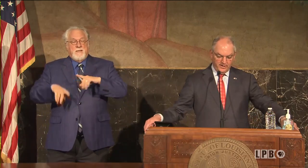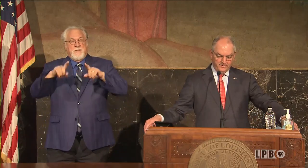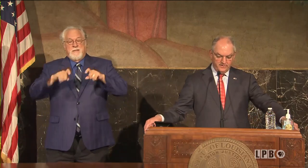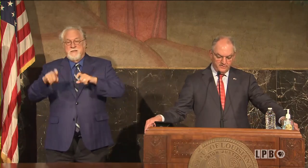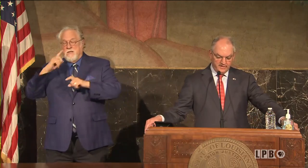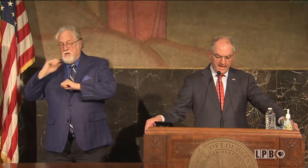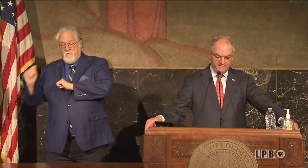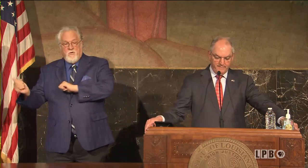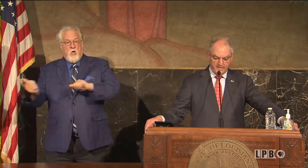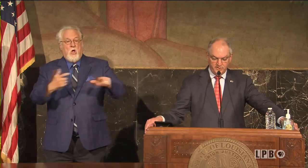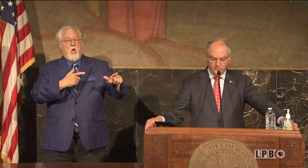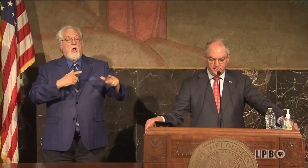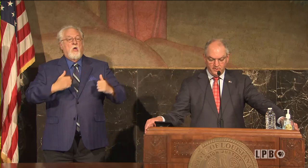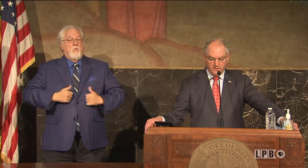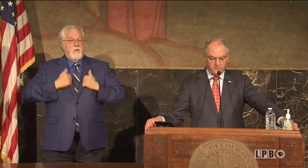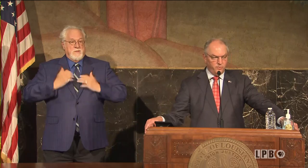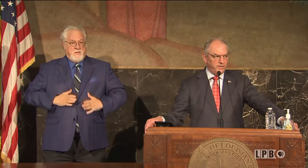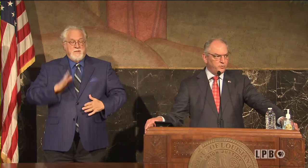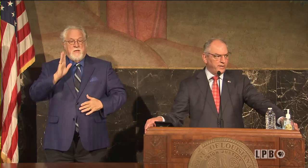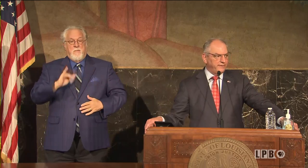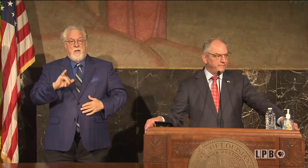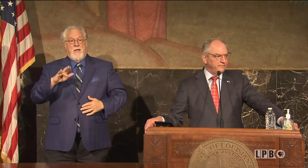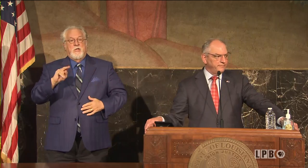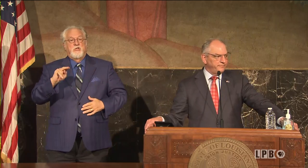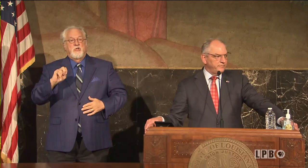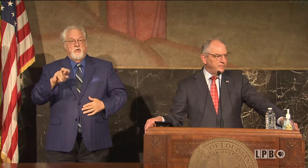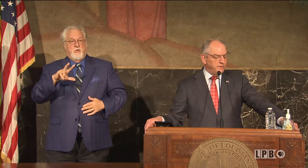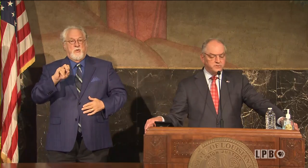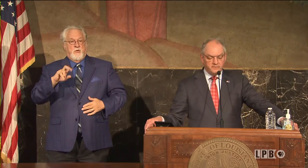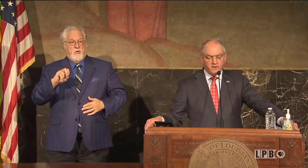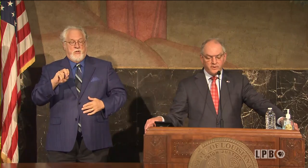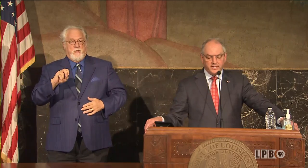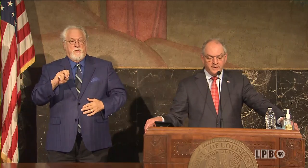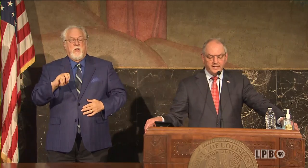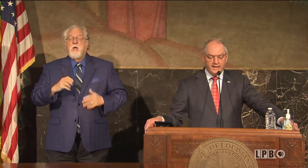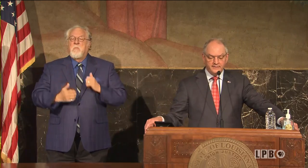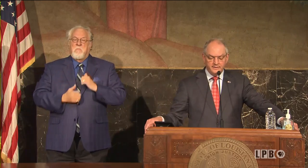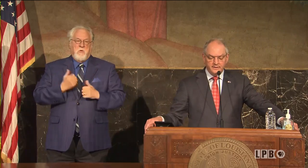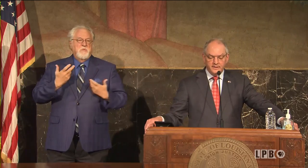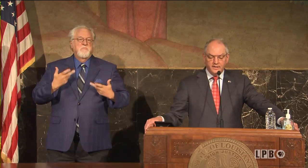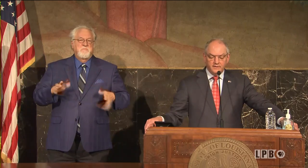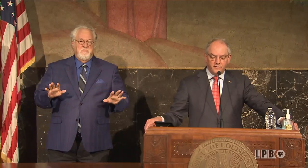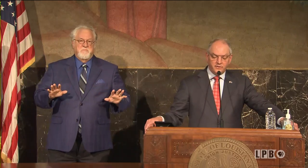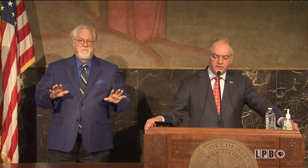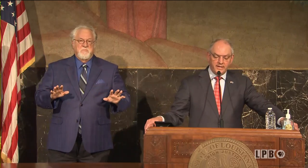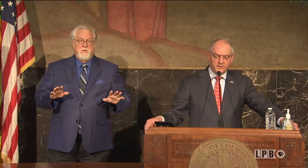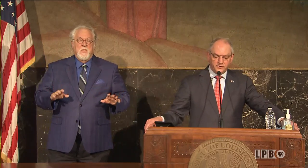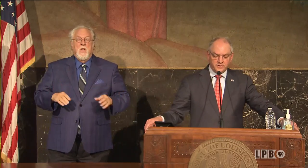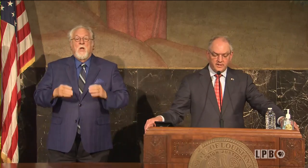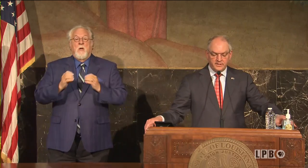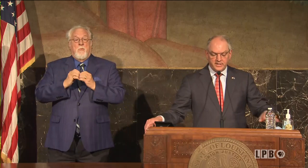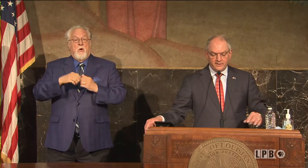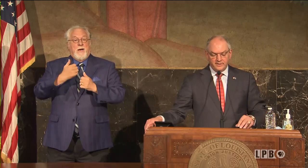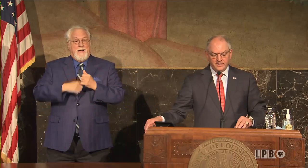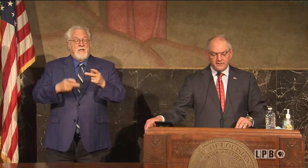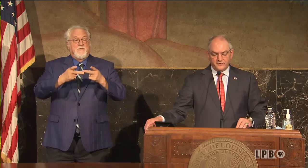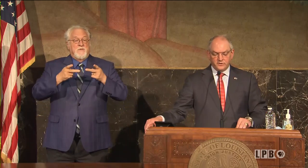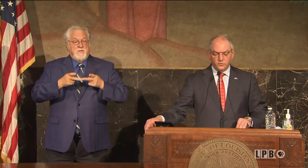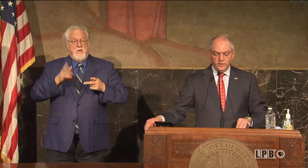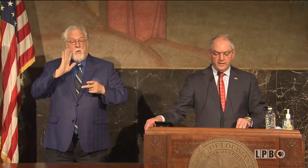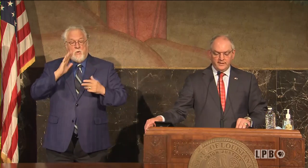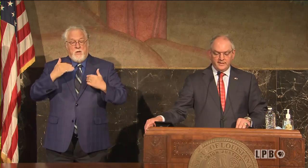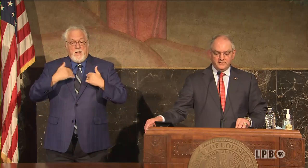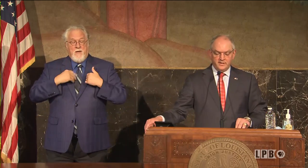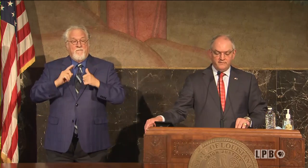of all residents and staff by June 30th, 2020. Most have already done that. Further, each facility shall conduct the